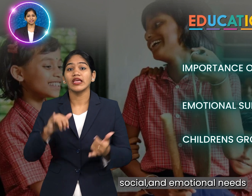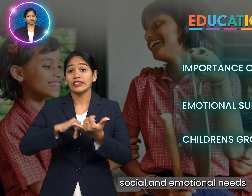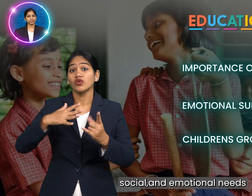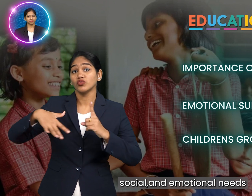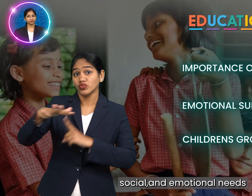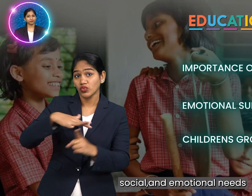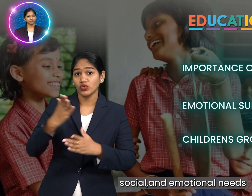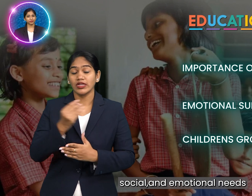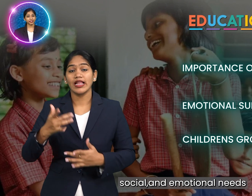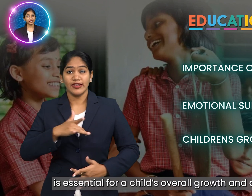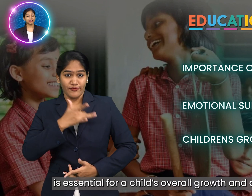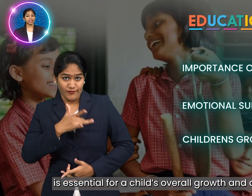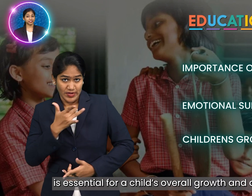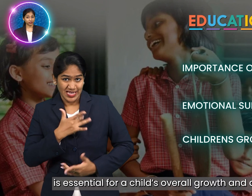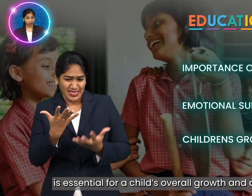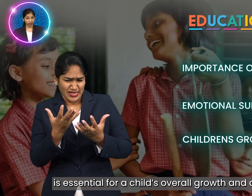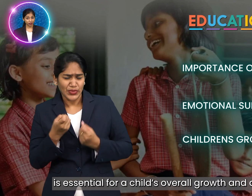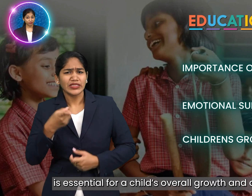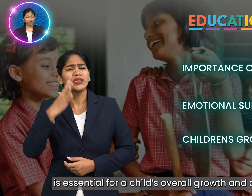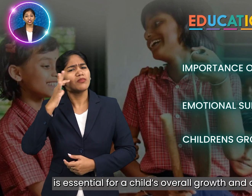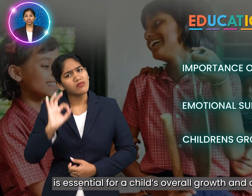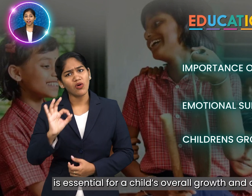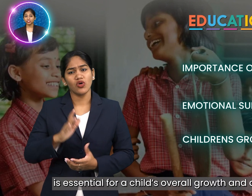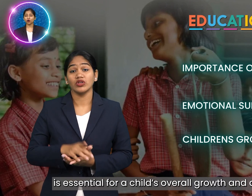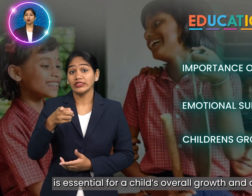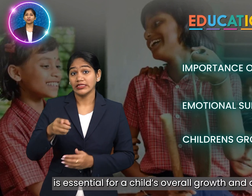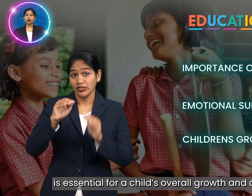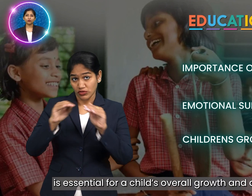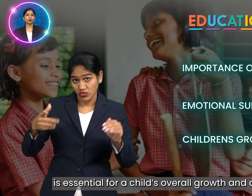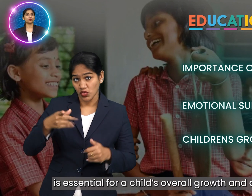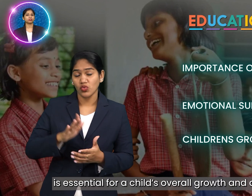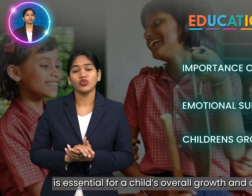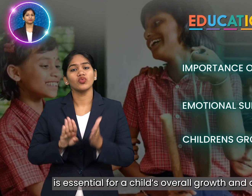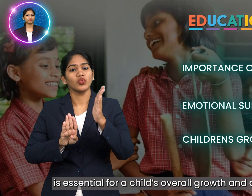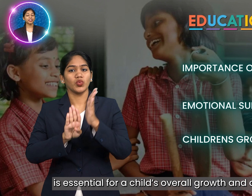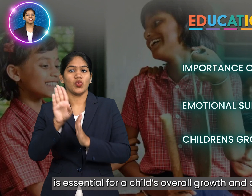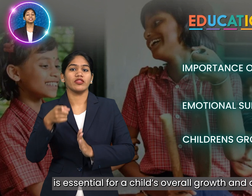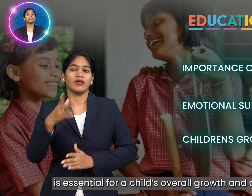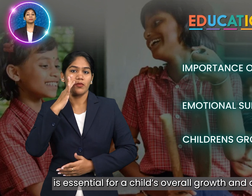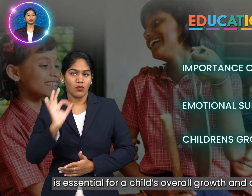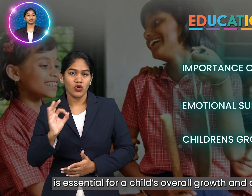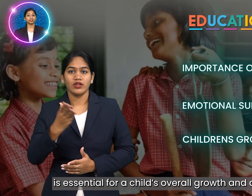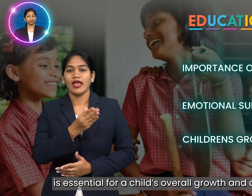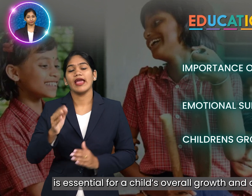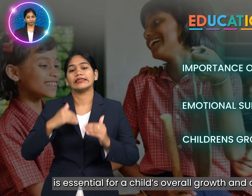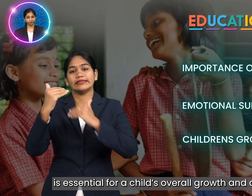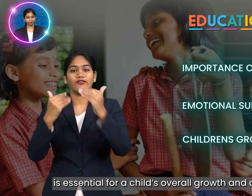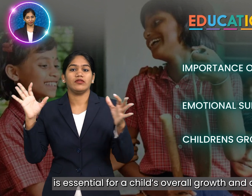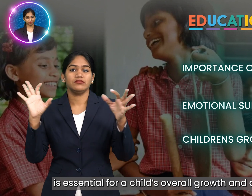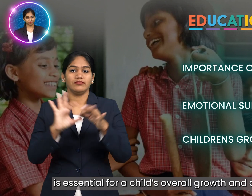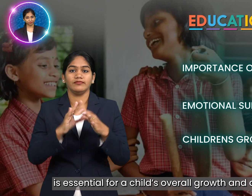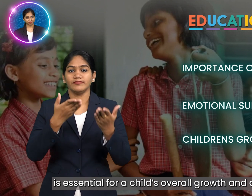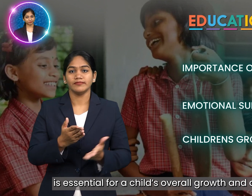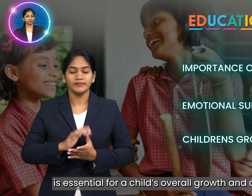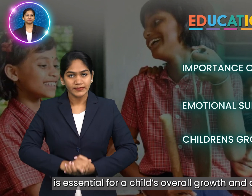emotional needs is essential for a child's overall growth and development.